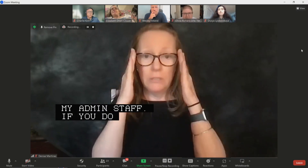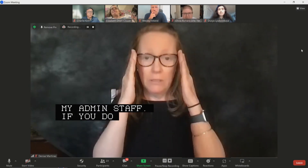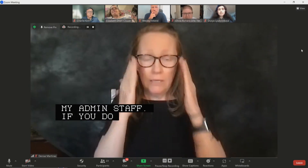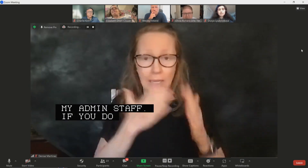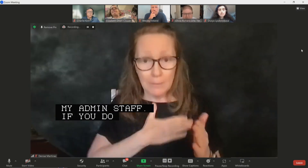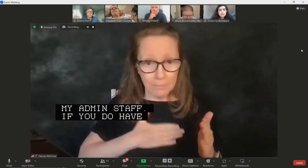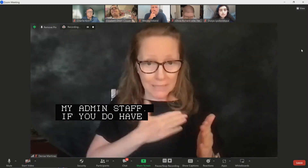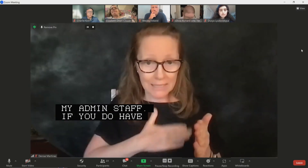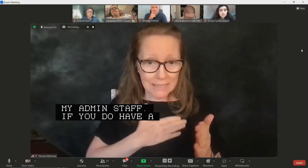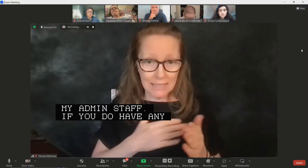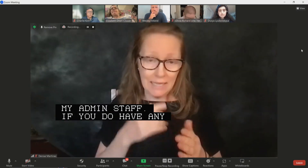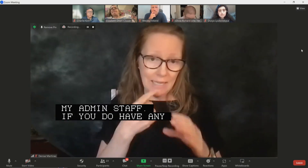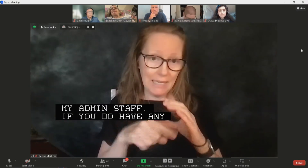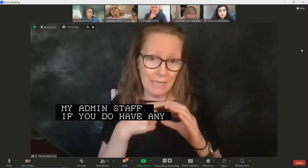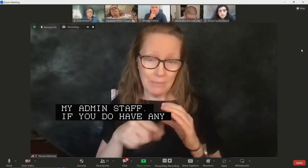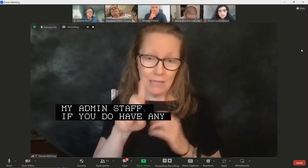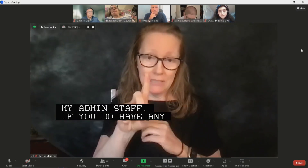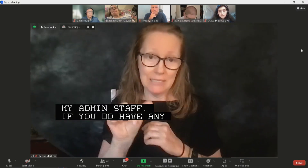email us at